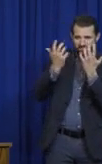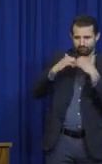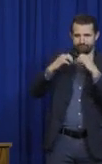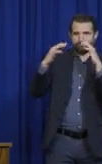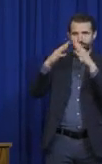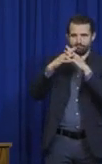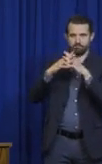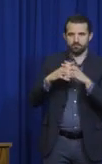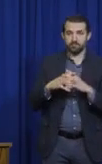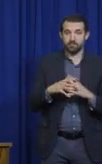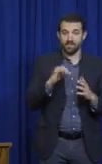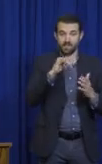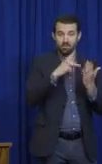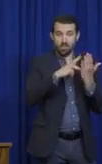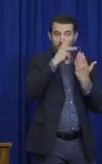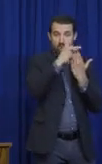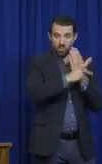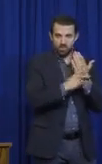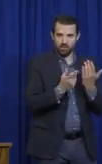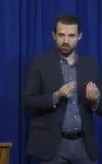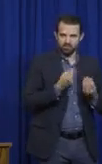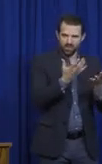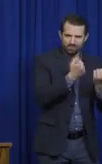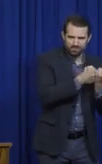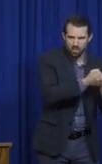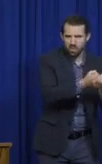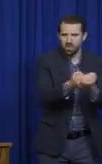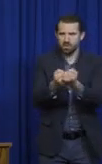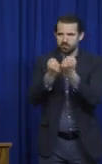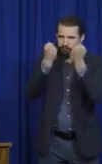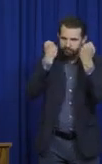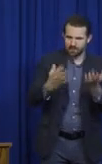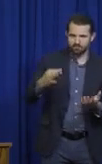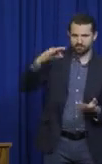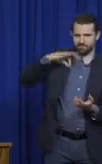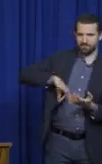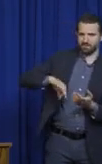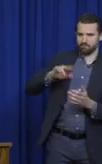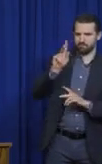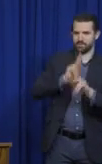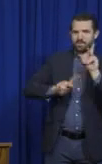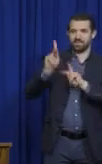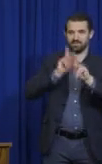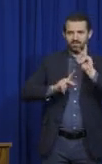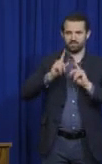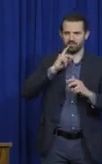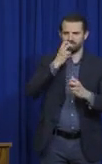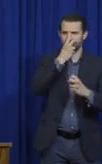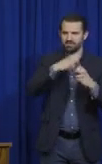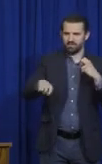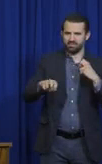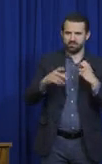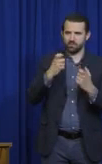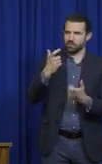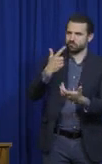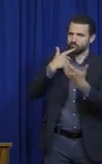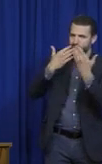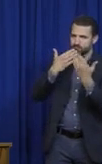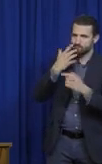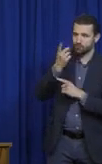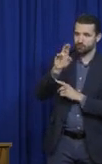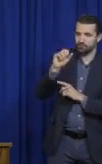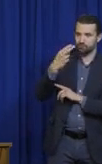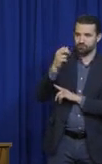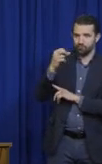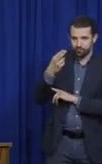new support to many Mainers in this incredibly difficult time. And thank you, Dr. Shah, for